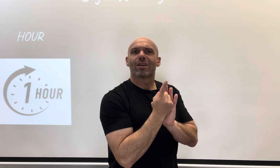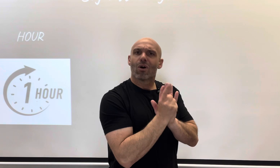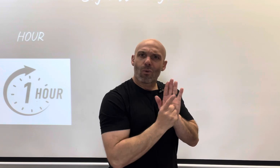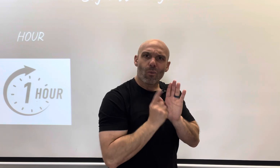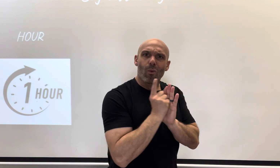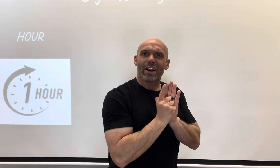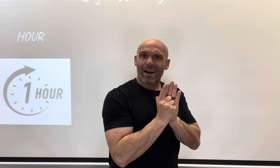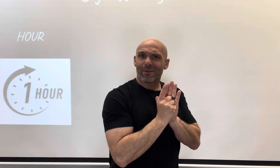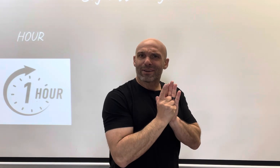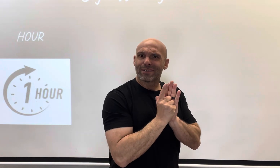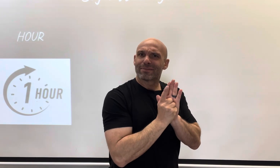1 hour.